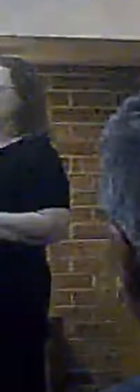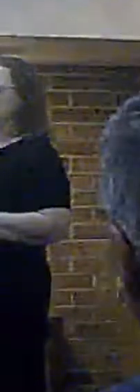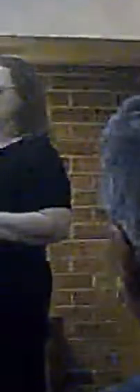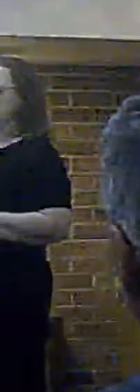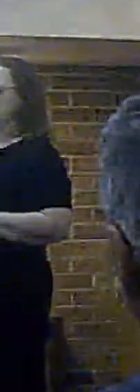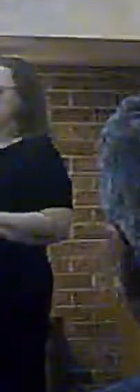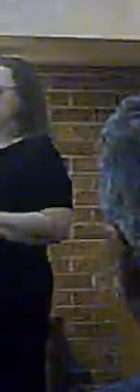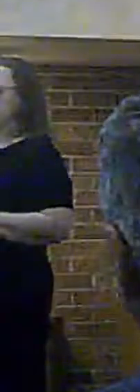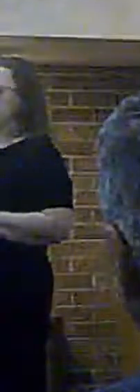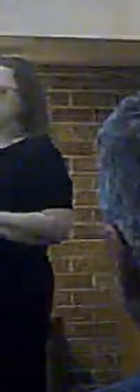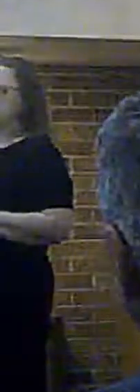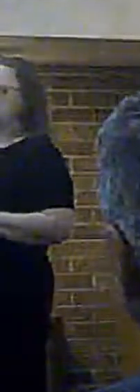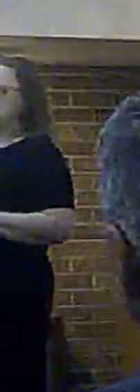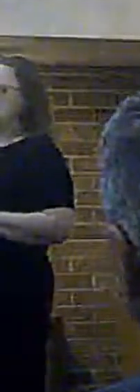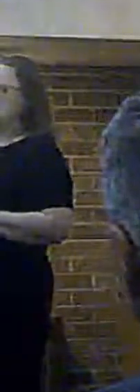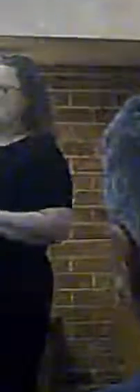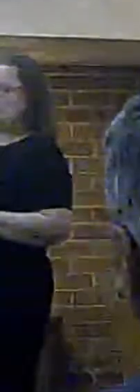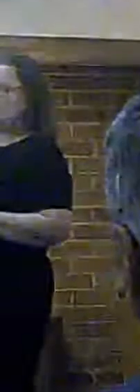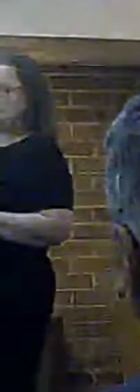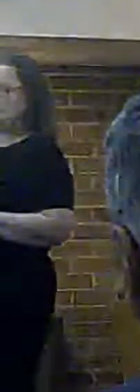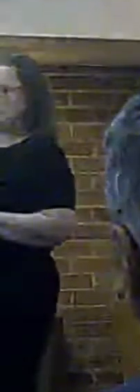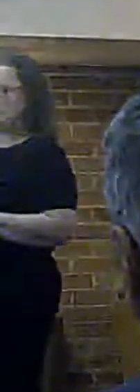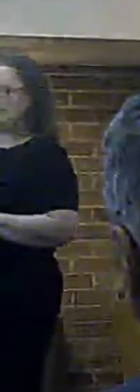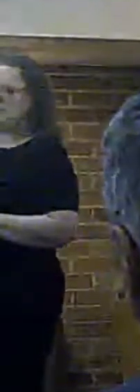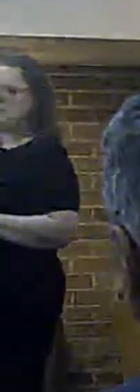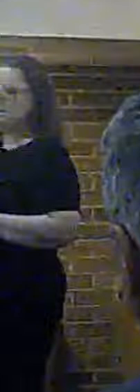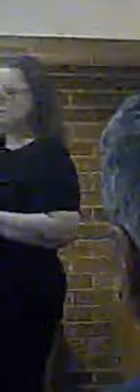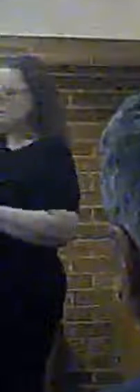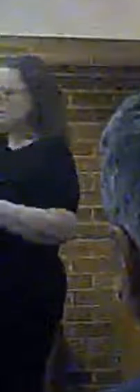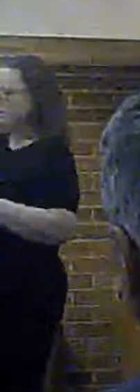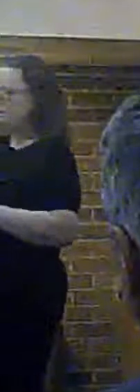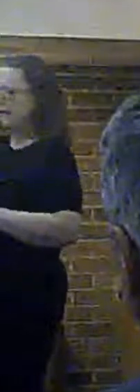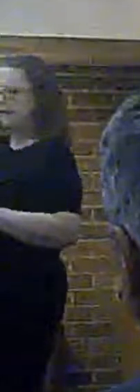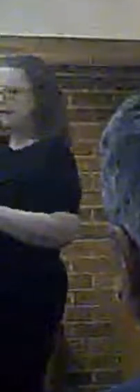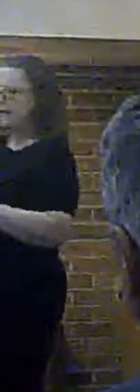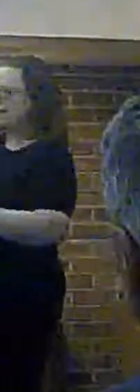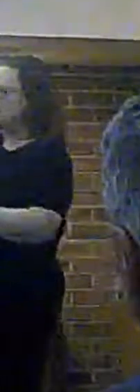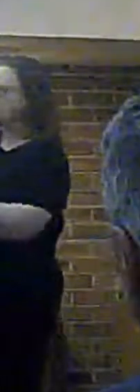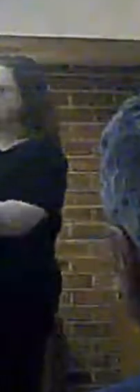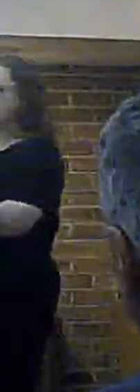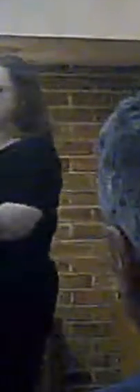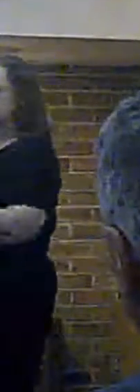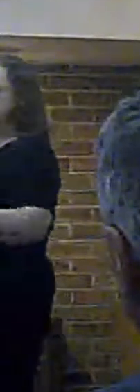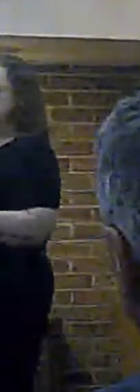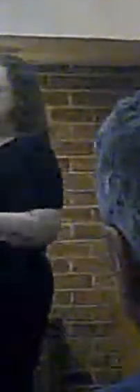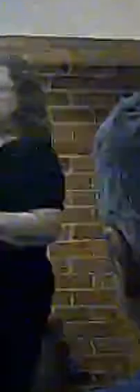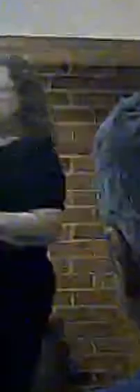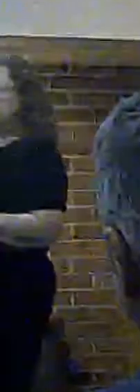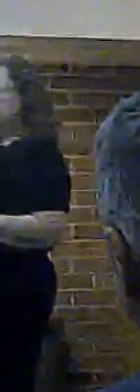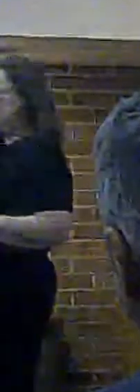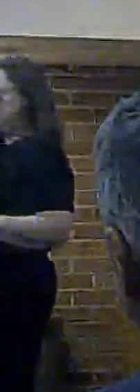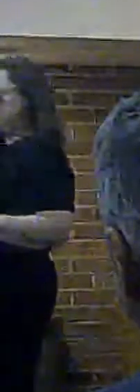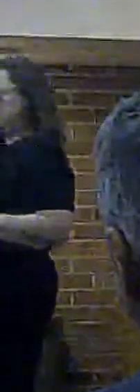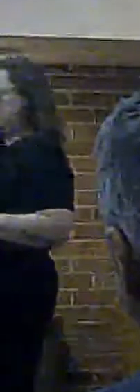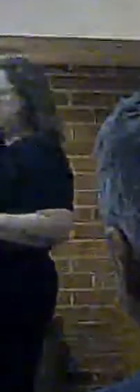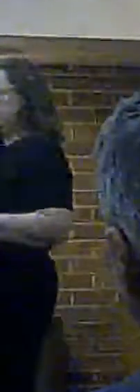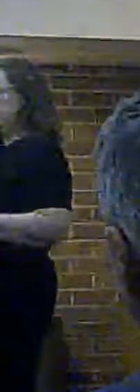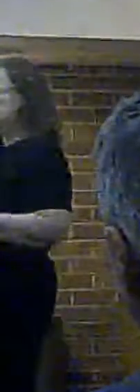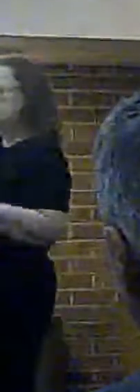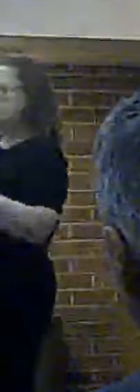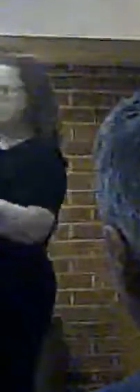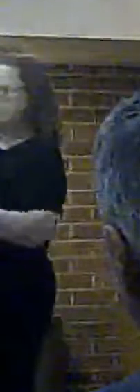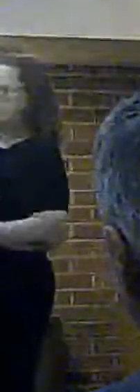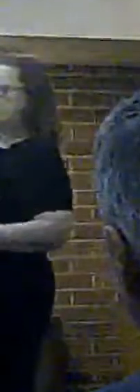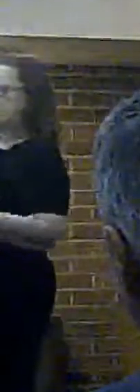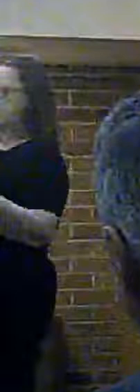That is not a significant number of incidents. The issues that you're raising around the dangers from fire